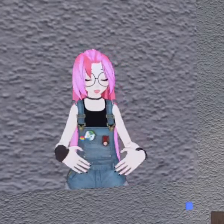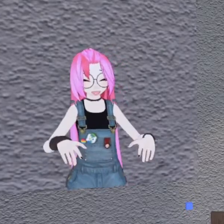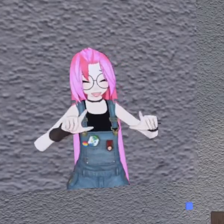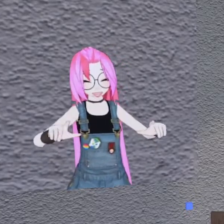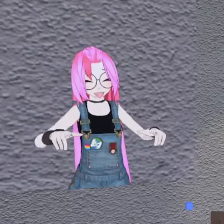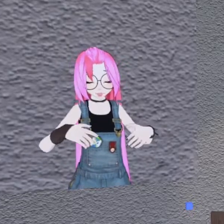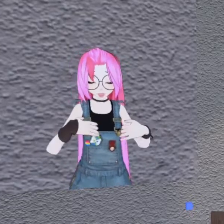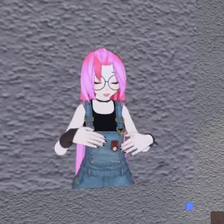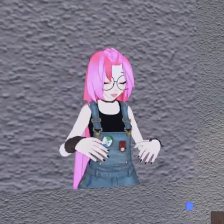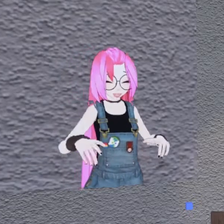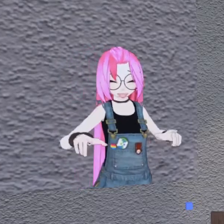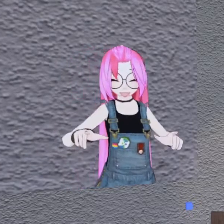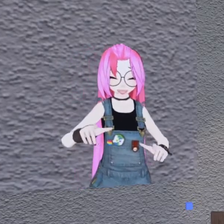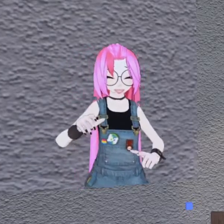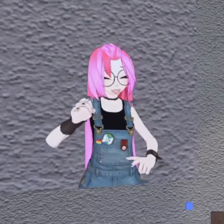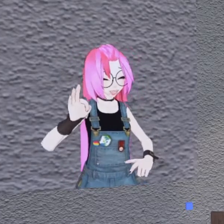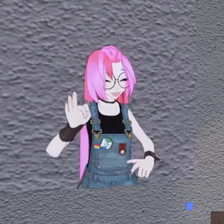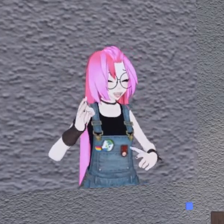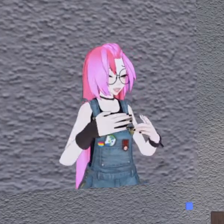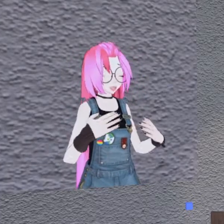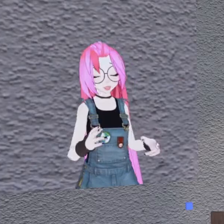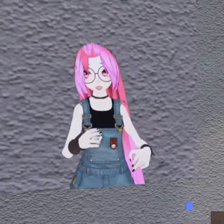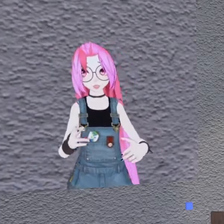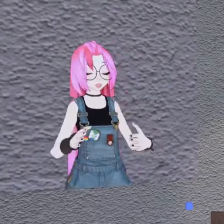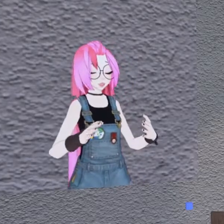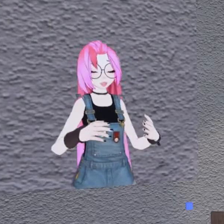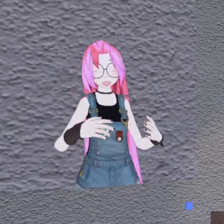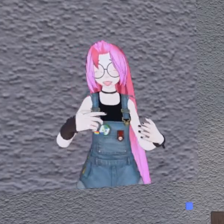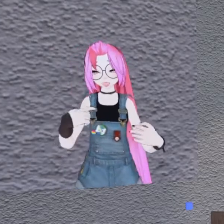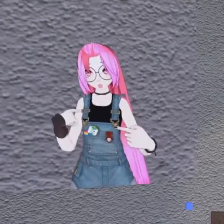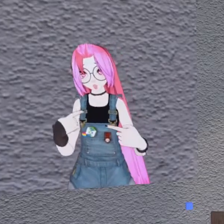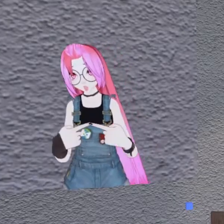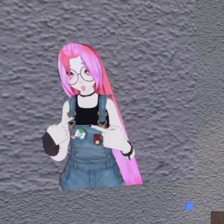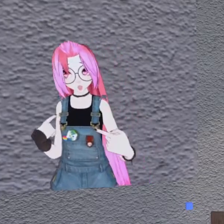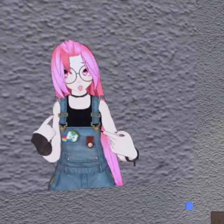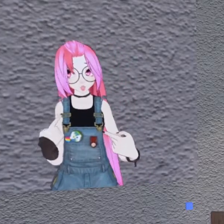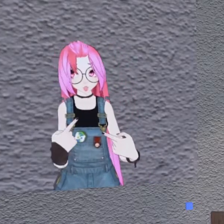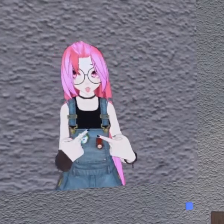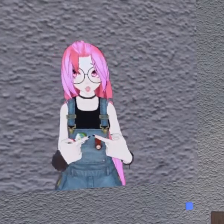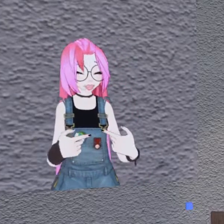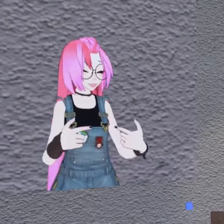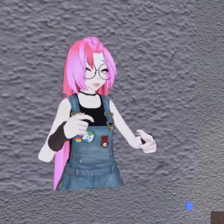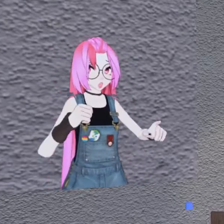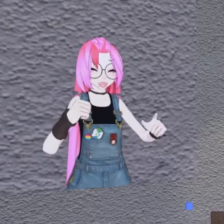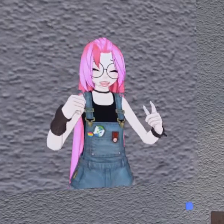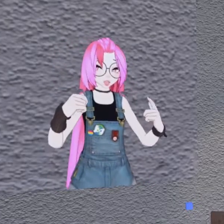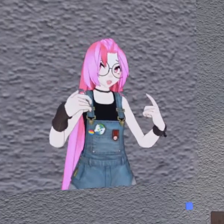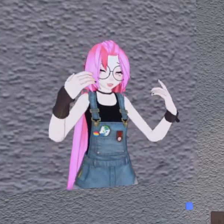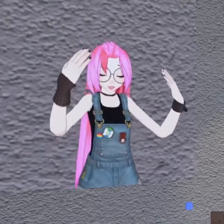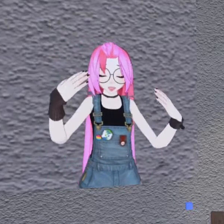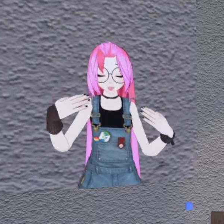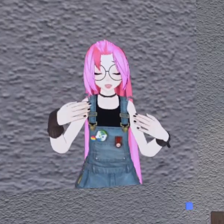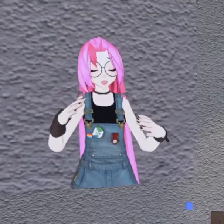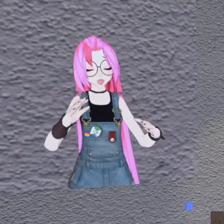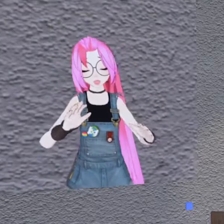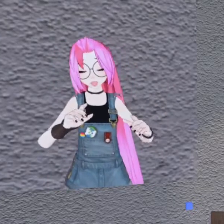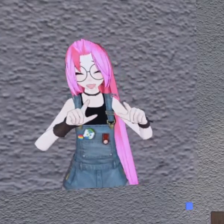language are different for French people and for people from Spain or from Korea or